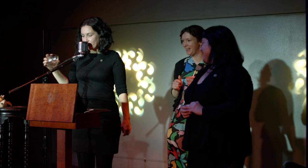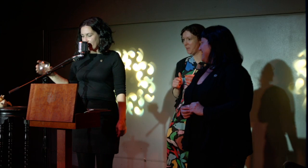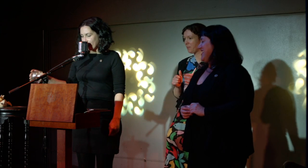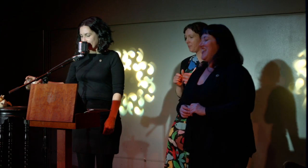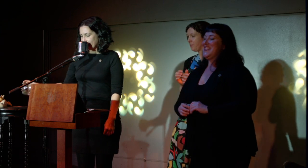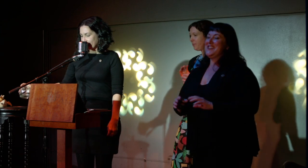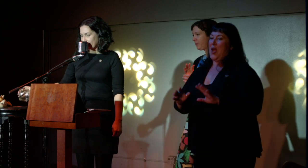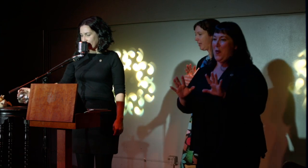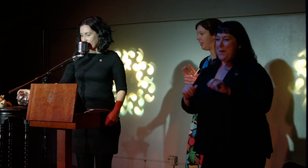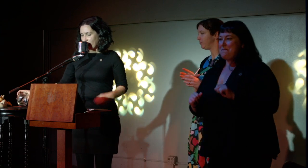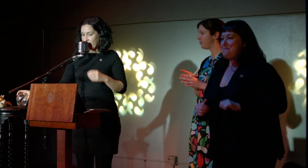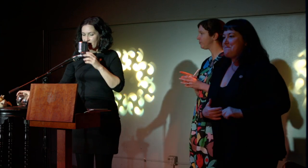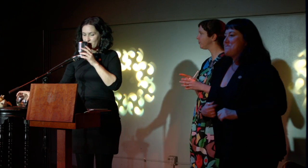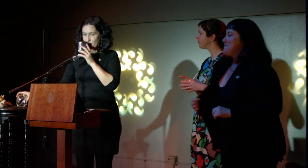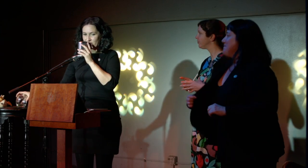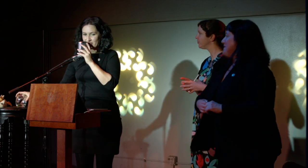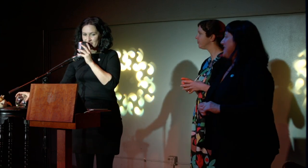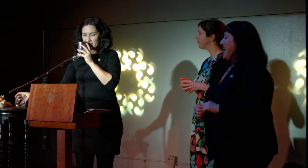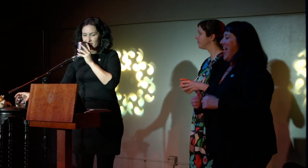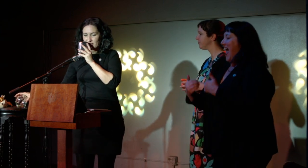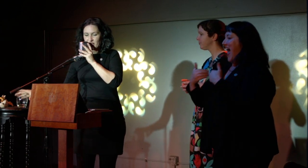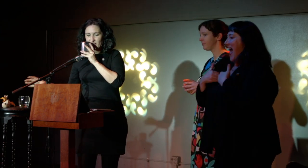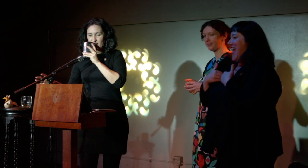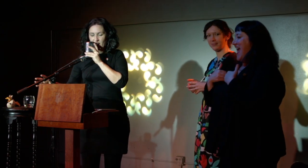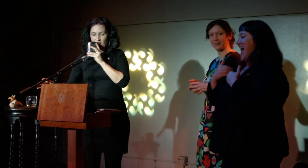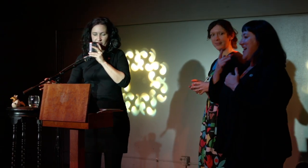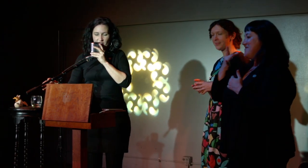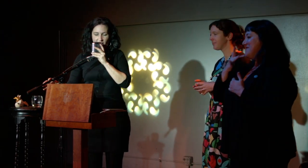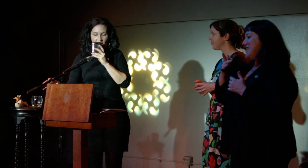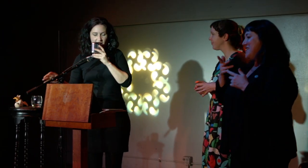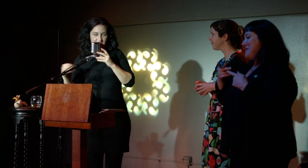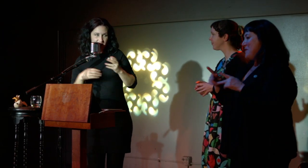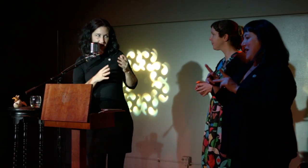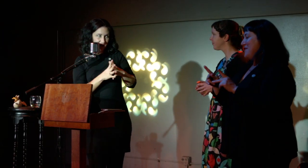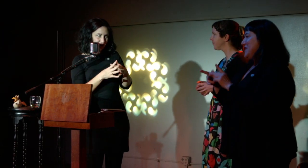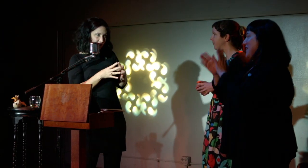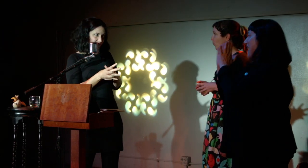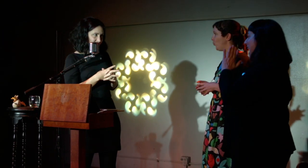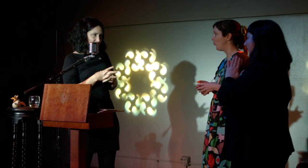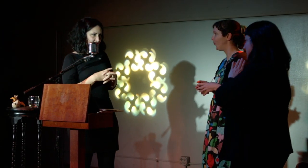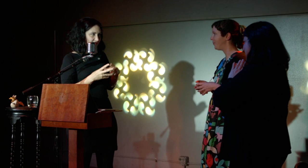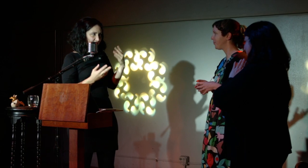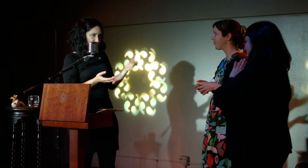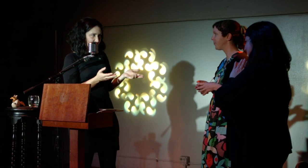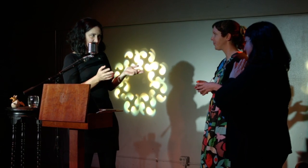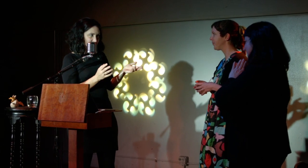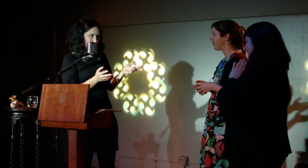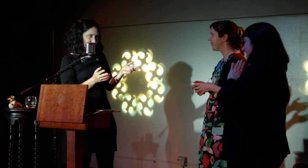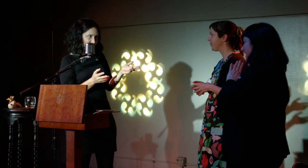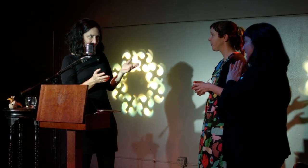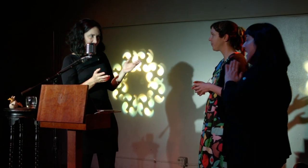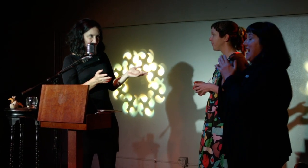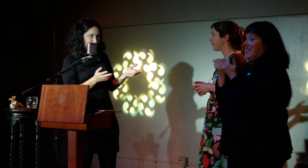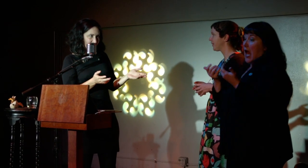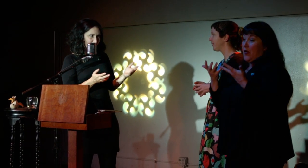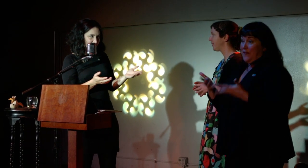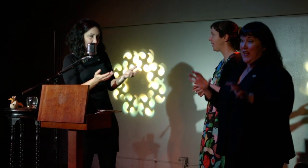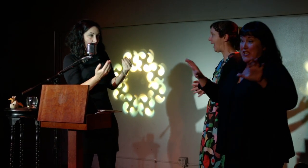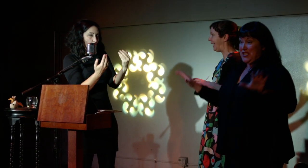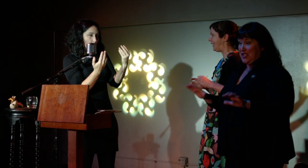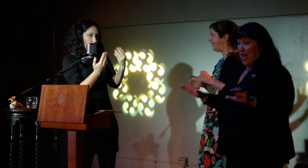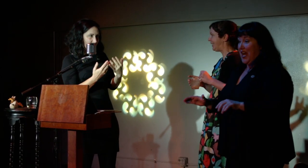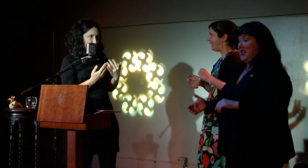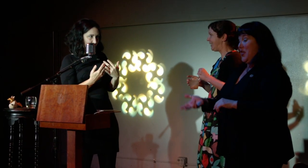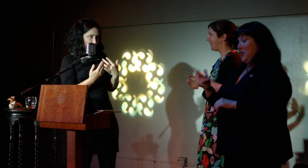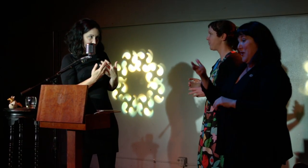So I get the privilege of asking, now that you've done the thing and you've done all the